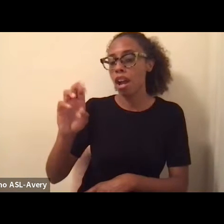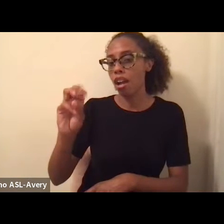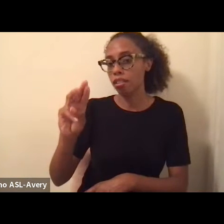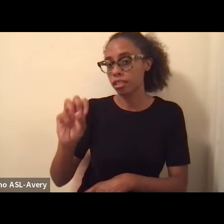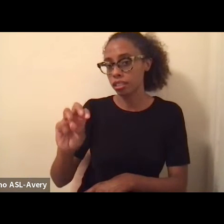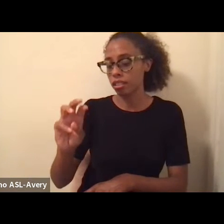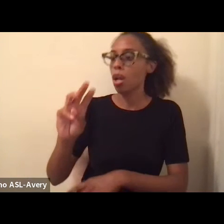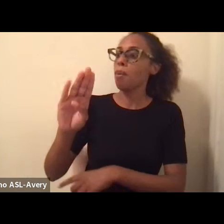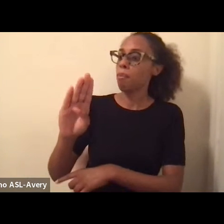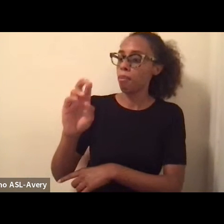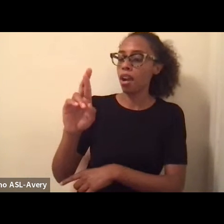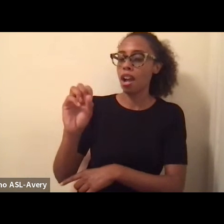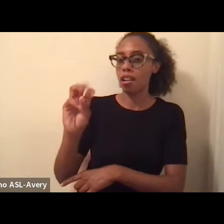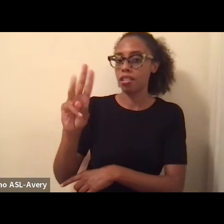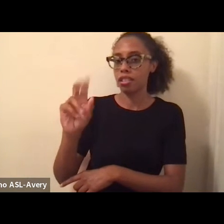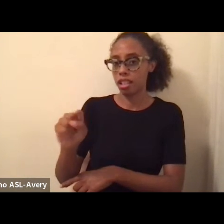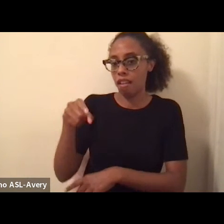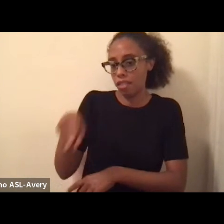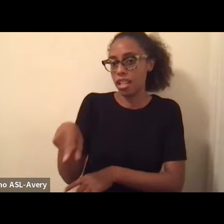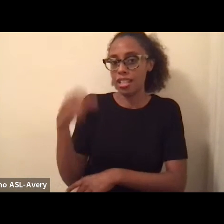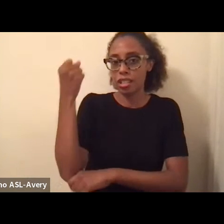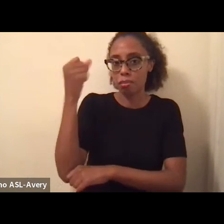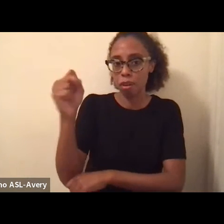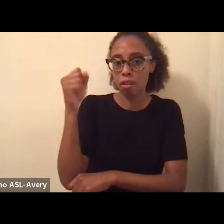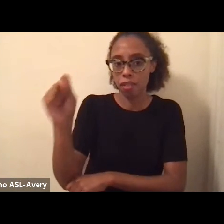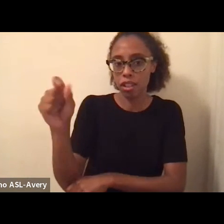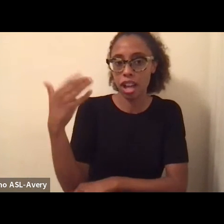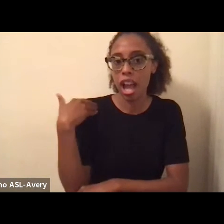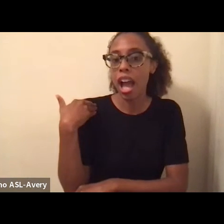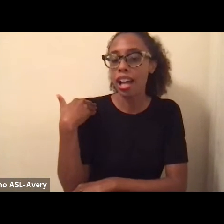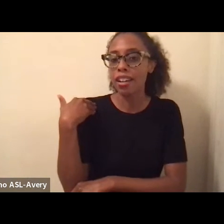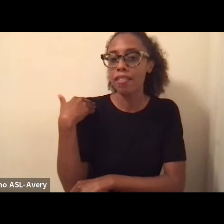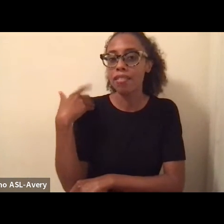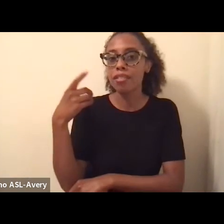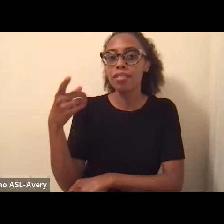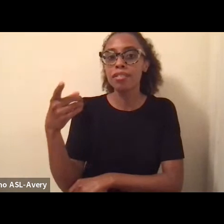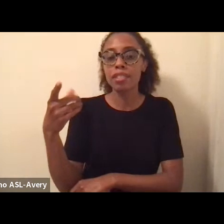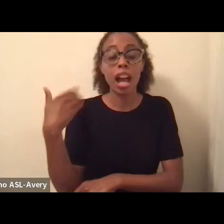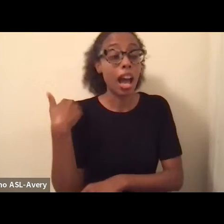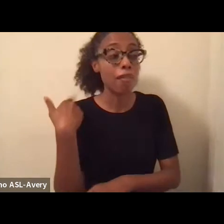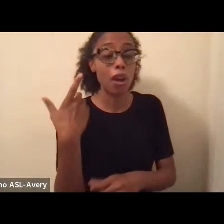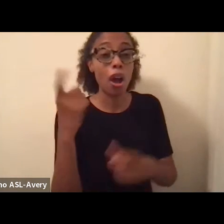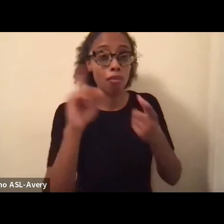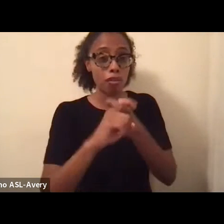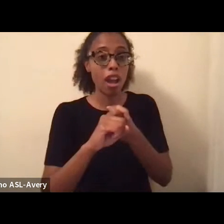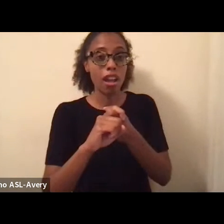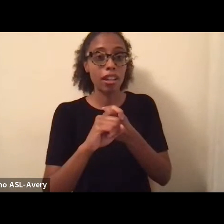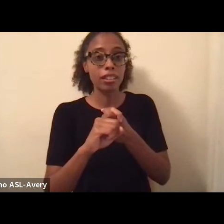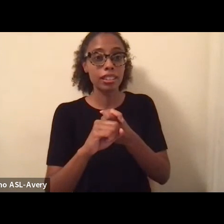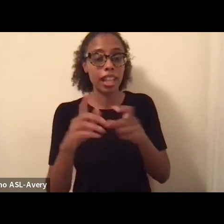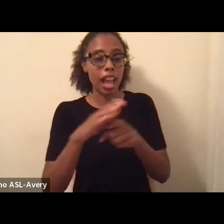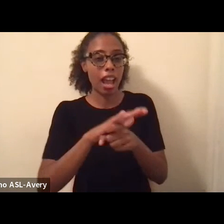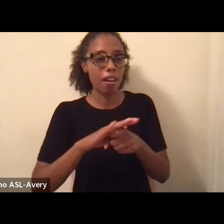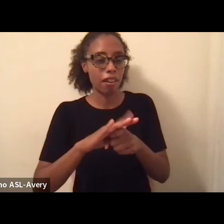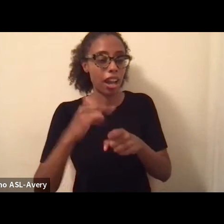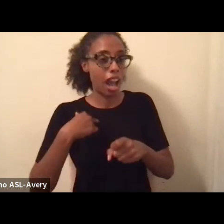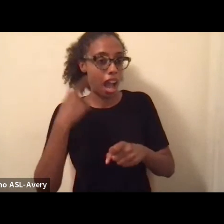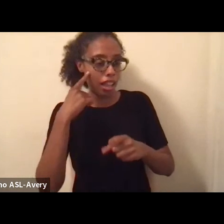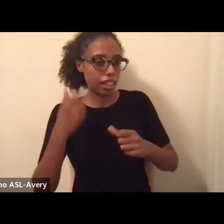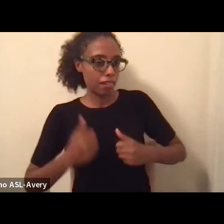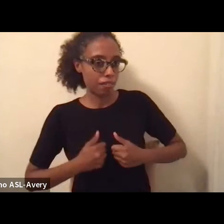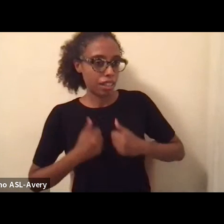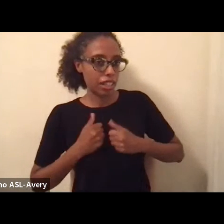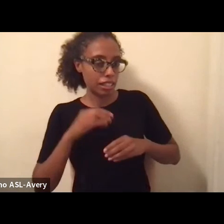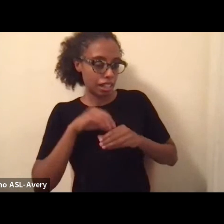I have a friend. I live in Mar Vista, and there's like a progressive group here that told me about them. Great. Great.